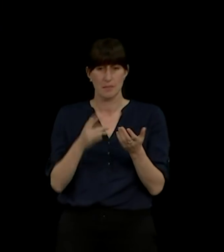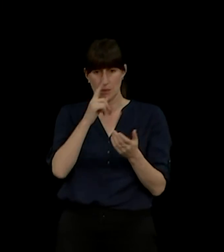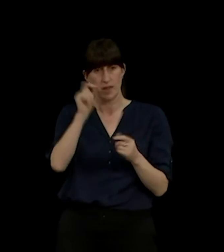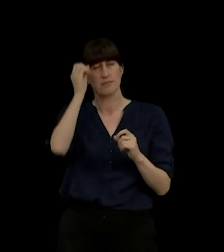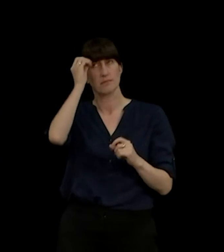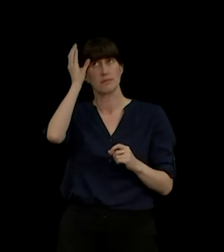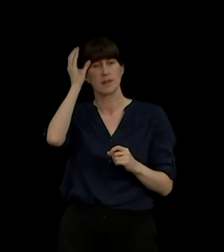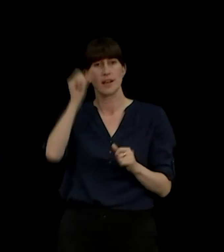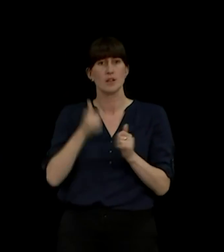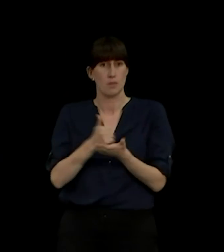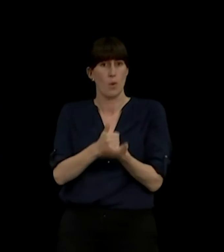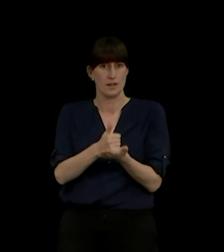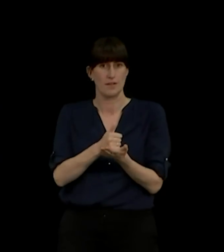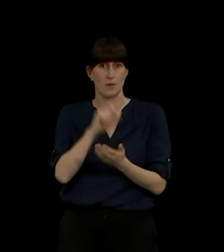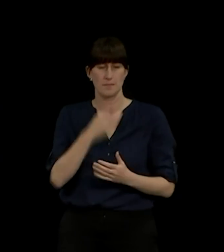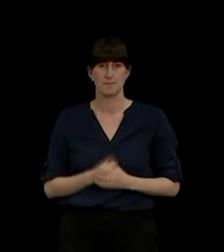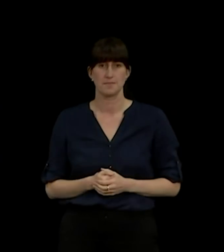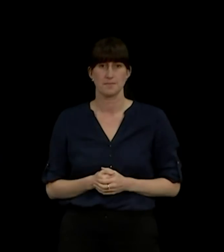supportive. There are still